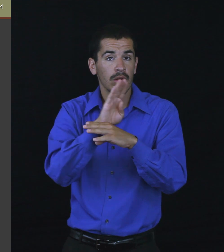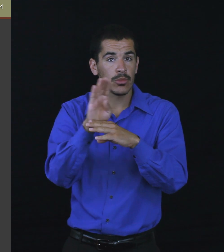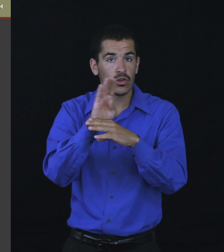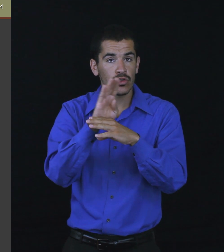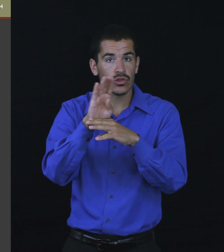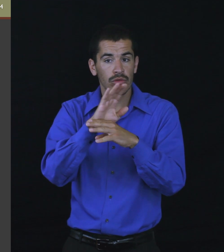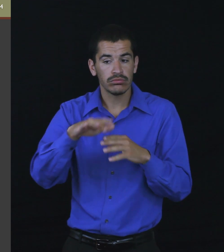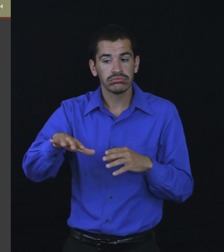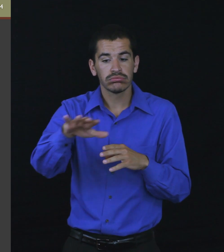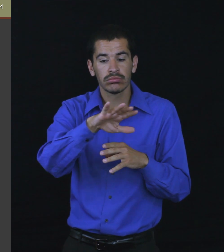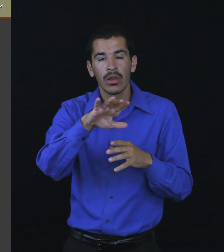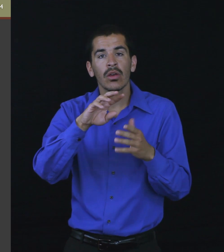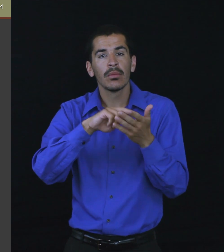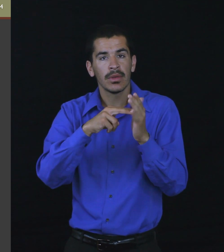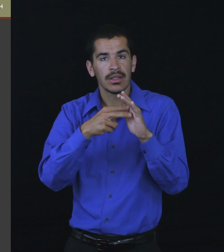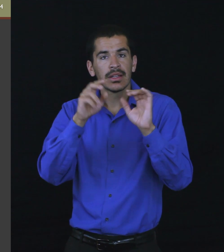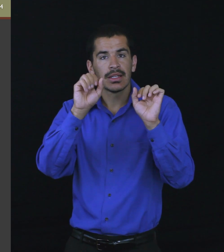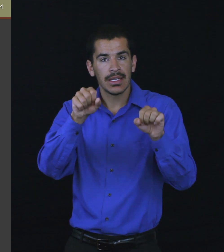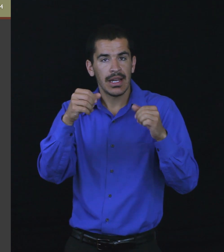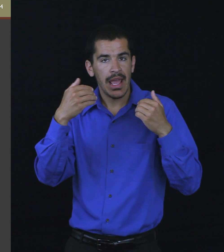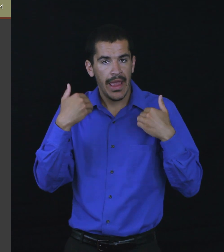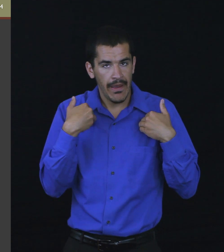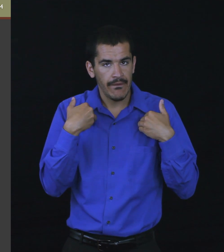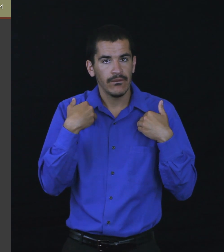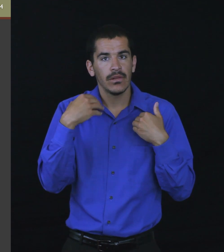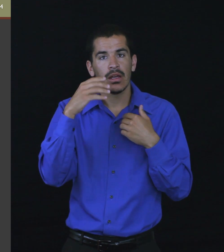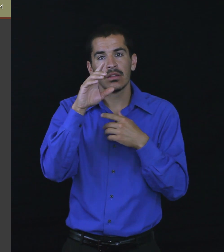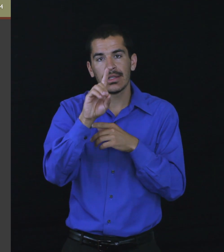parts of a deaf culture center.